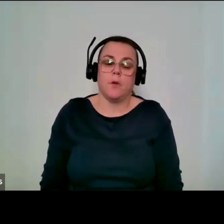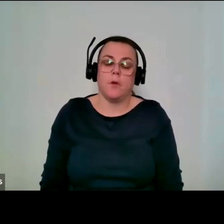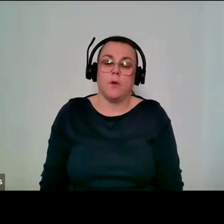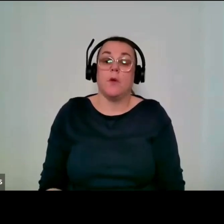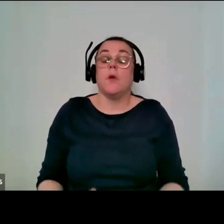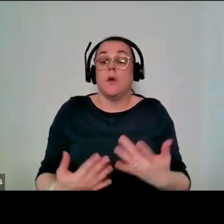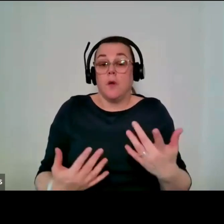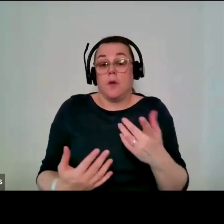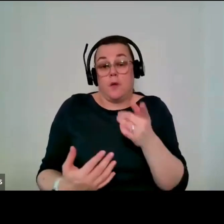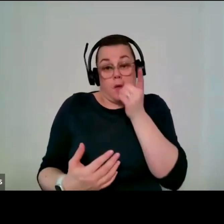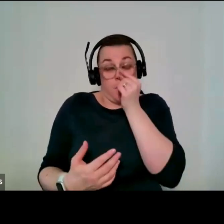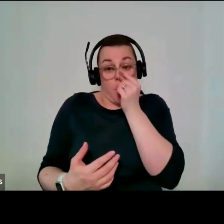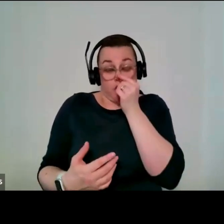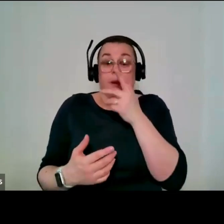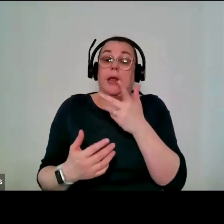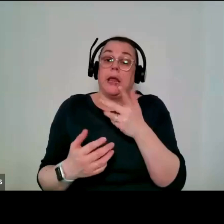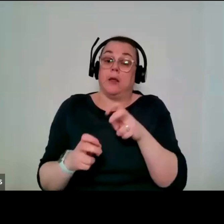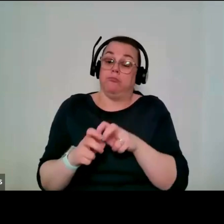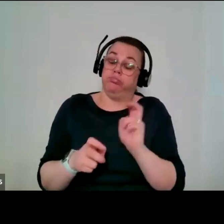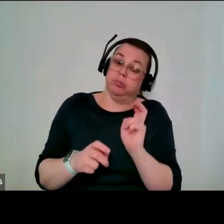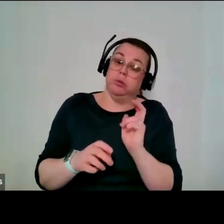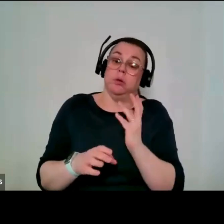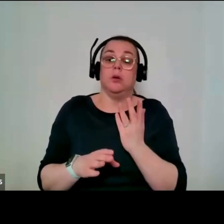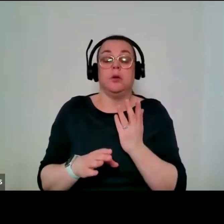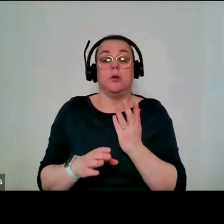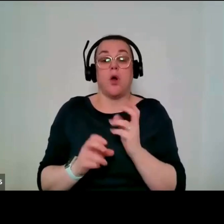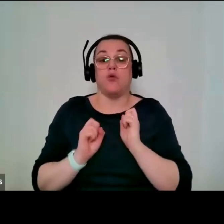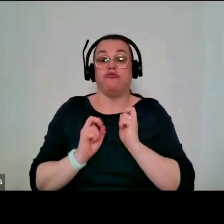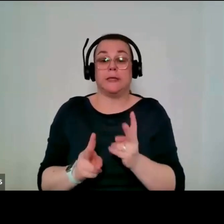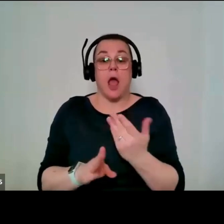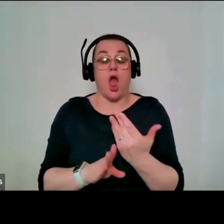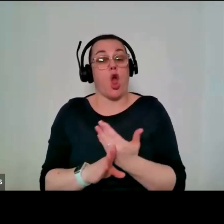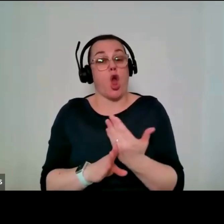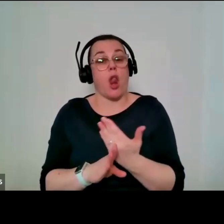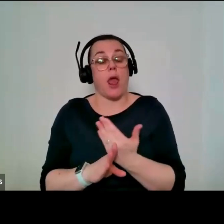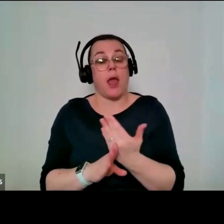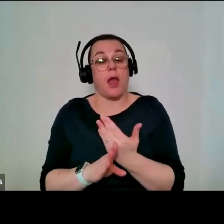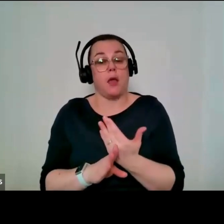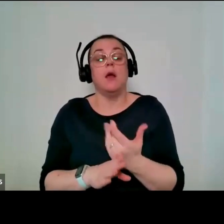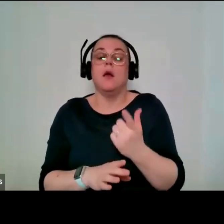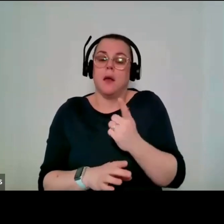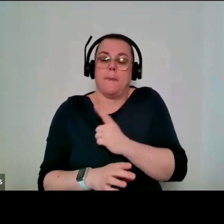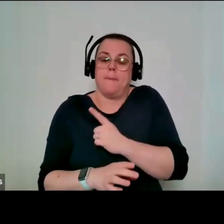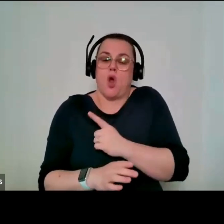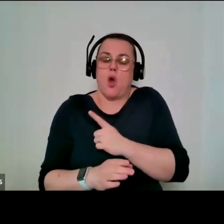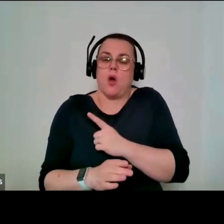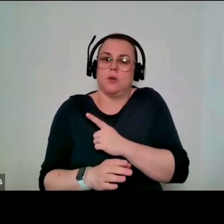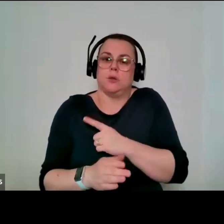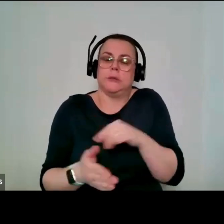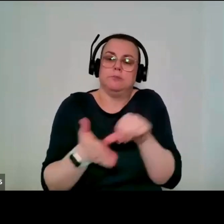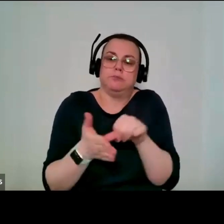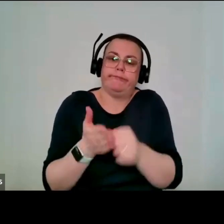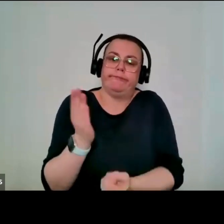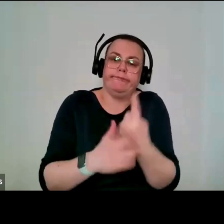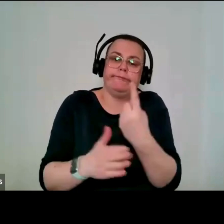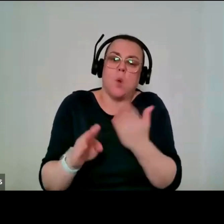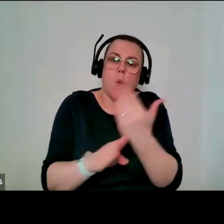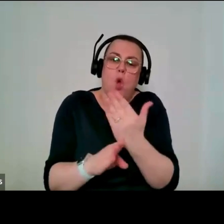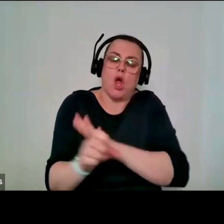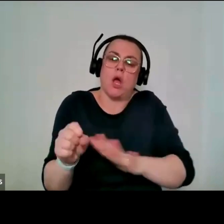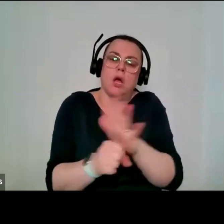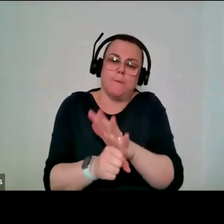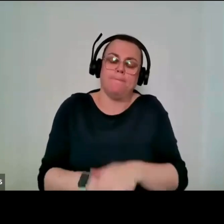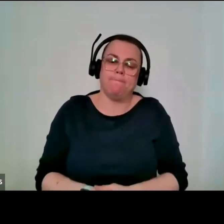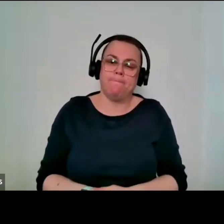We're more likely to leave our job or retire early due to the difficulties faced at work.